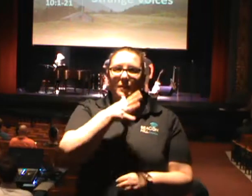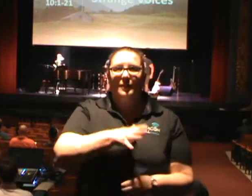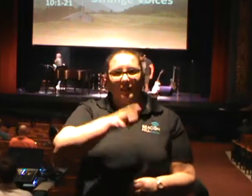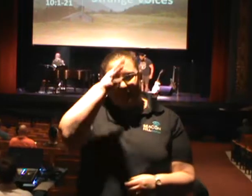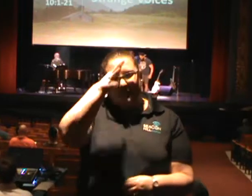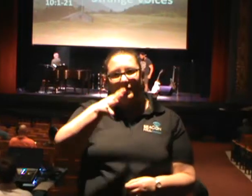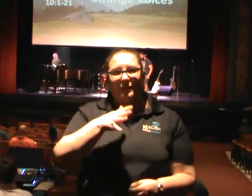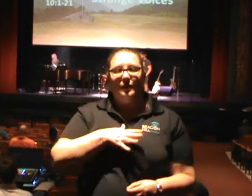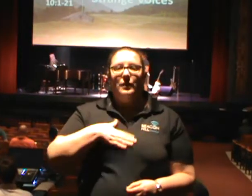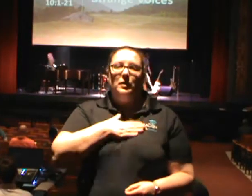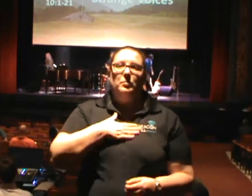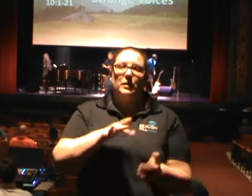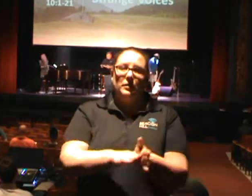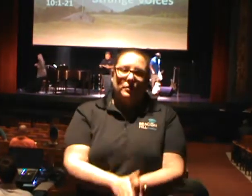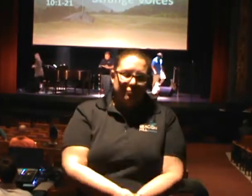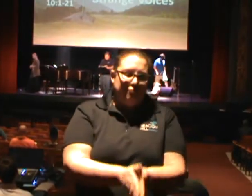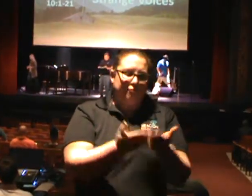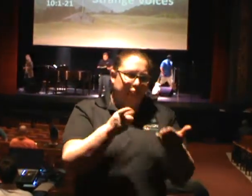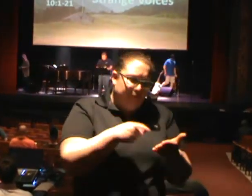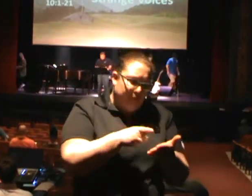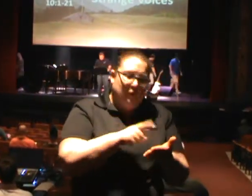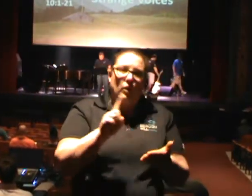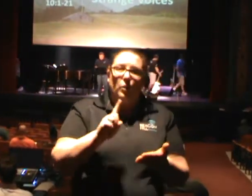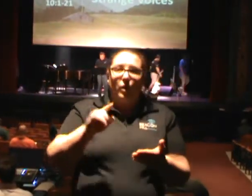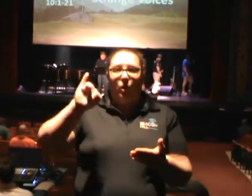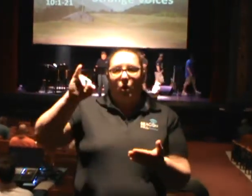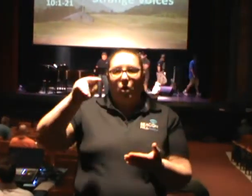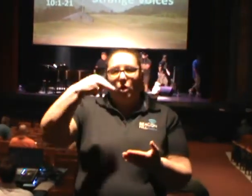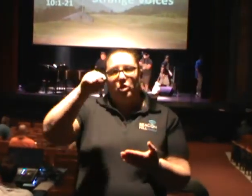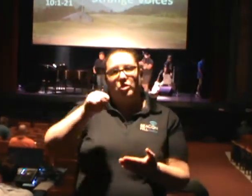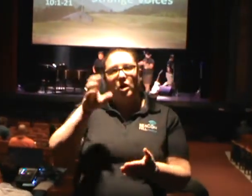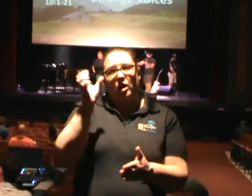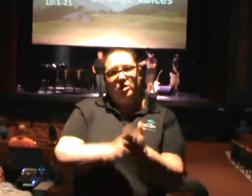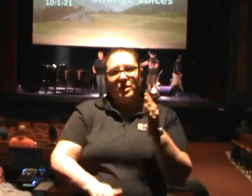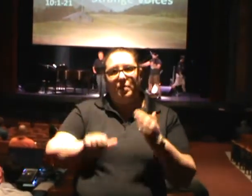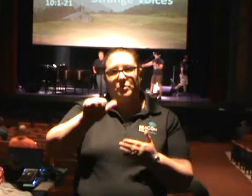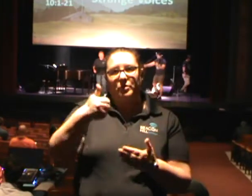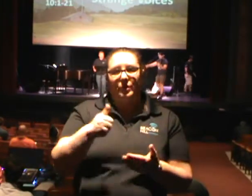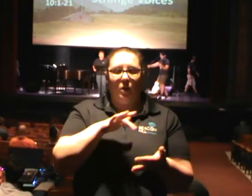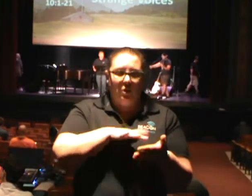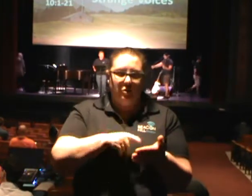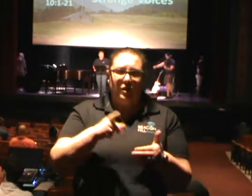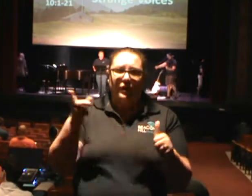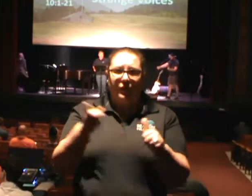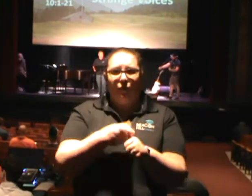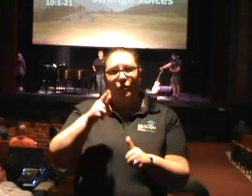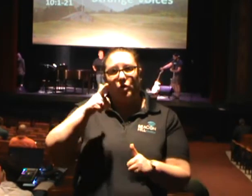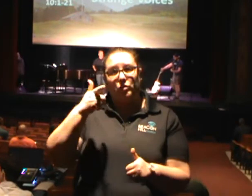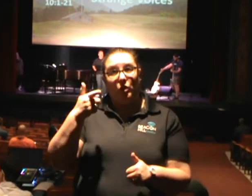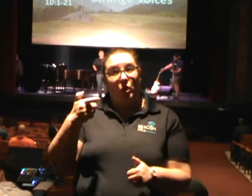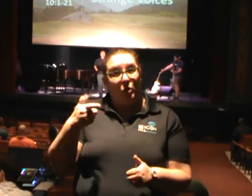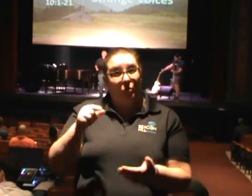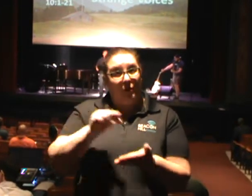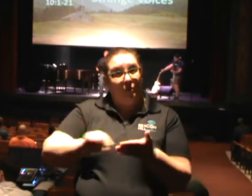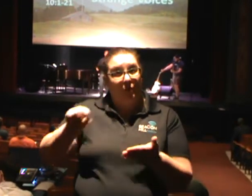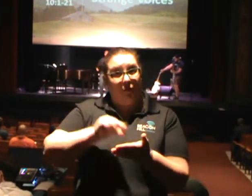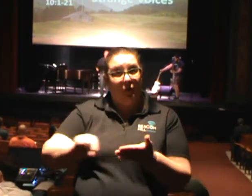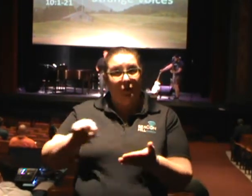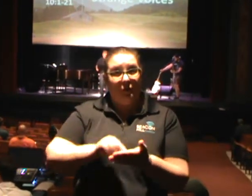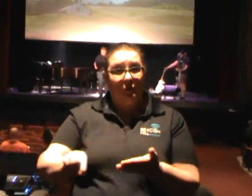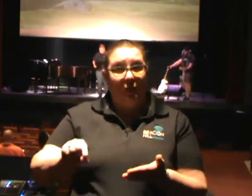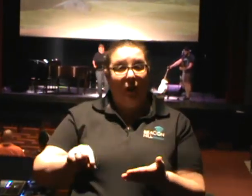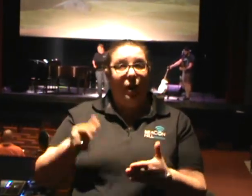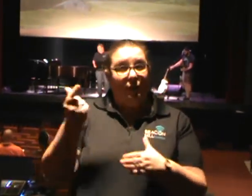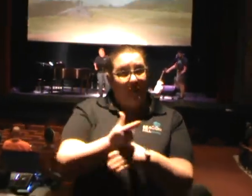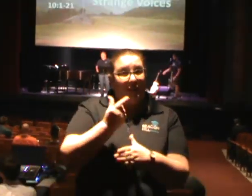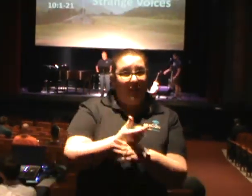Go ahead and grab your Bibles and turn with me to John chapter 10, where we will be studying the first 21 verses of John's Gospel